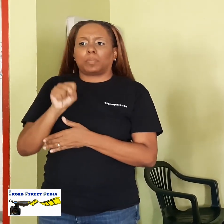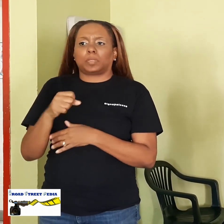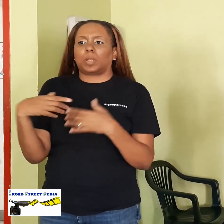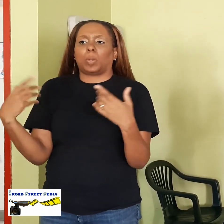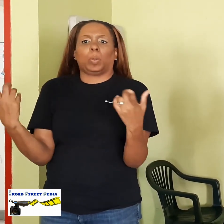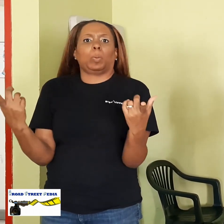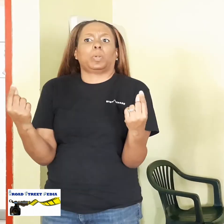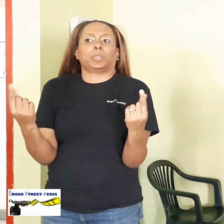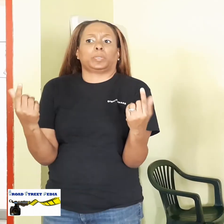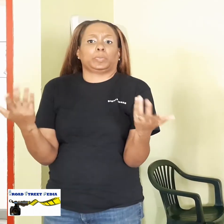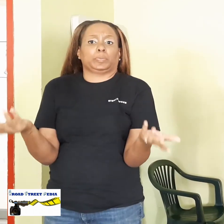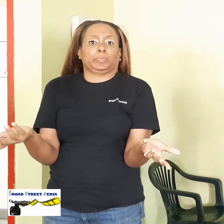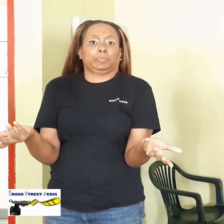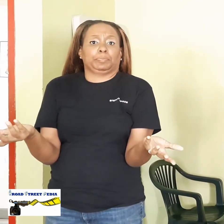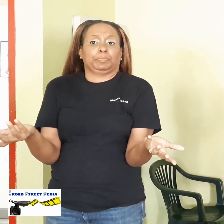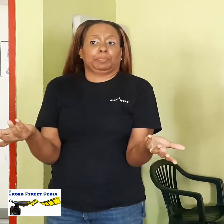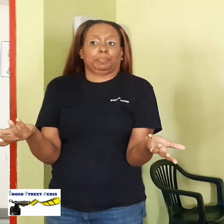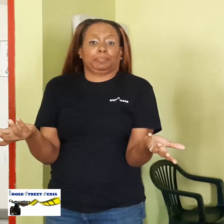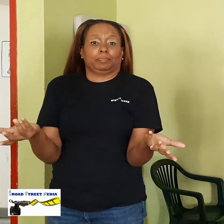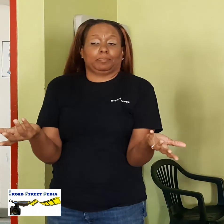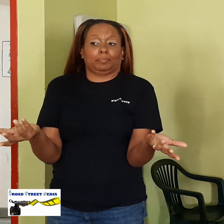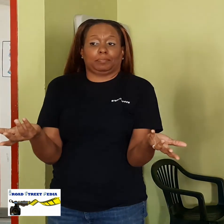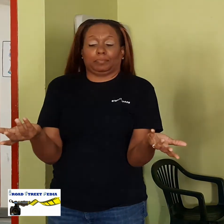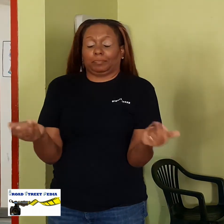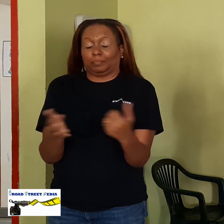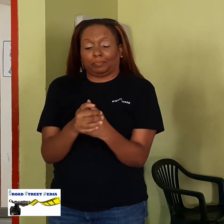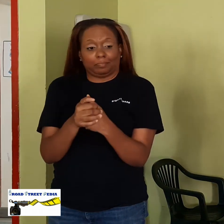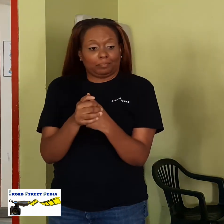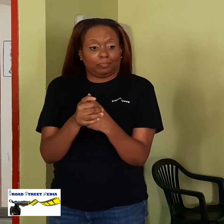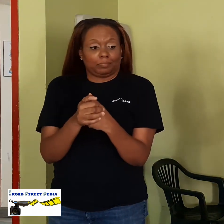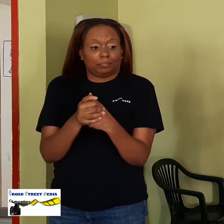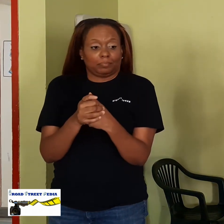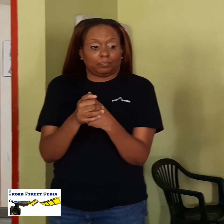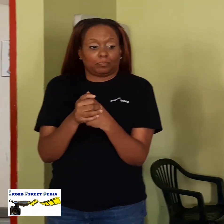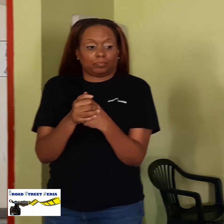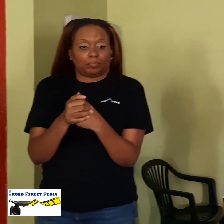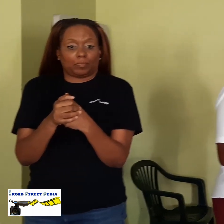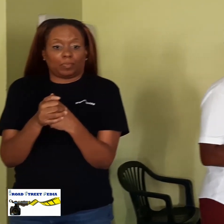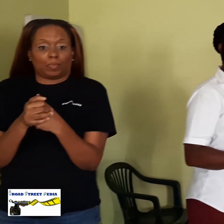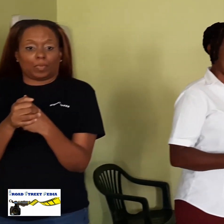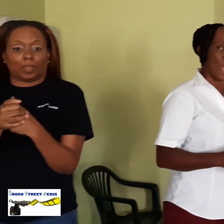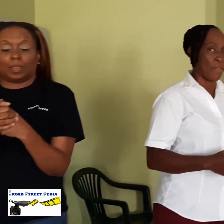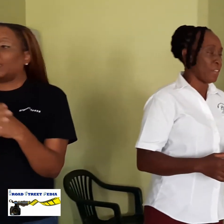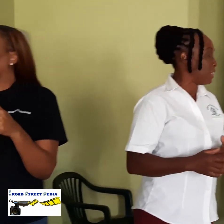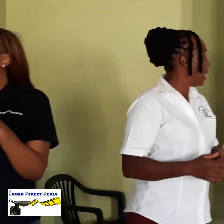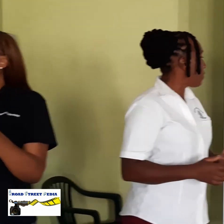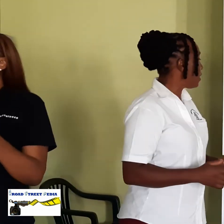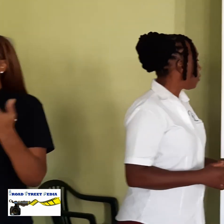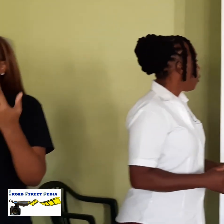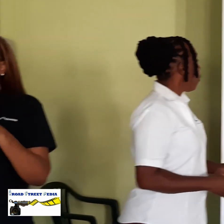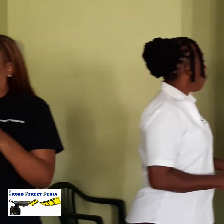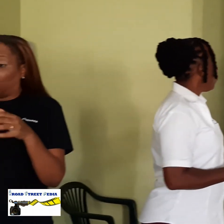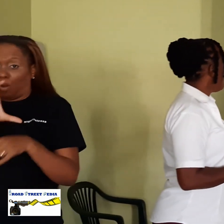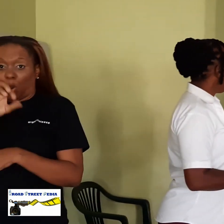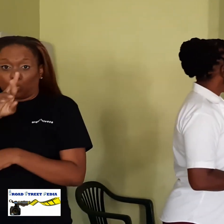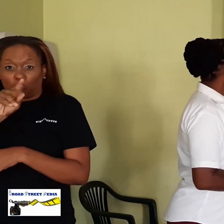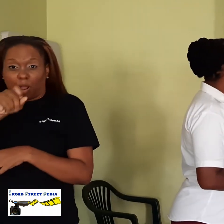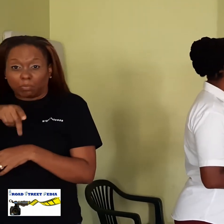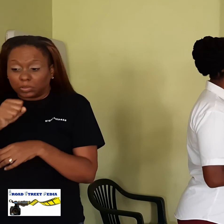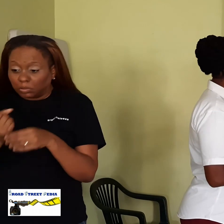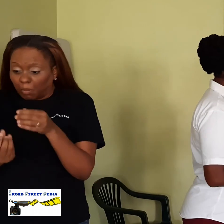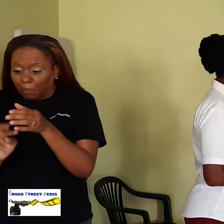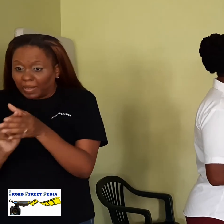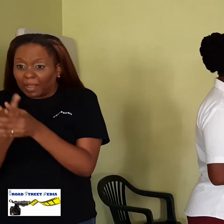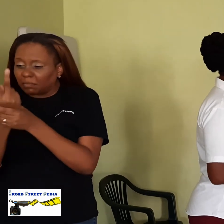and to have all of the activities of post-harvesting, everything that happens after the harvest, we must